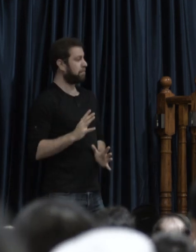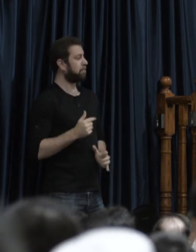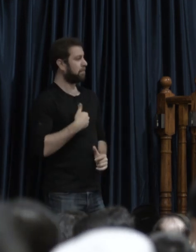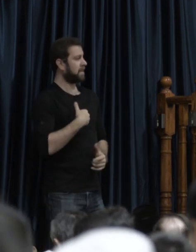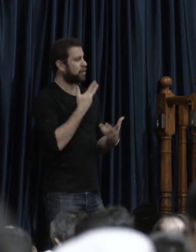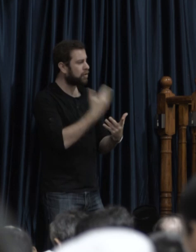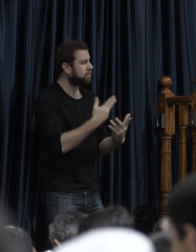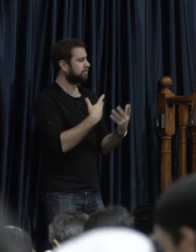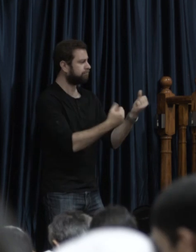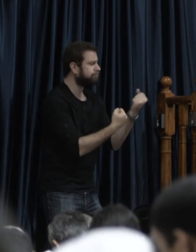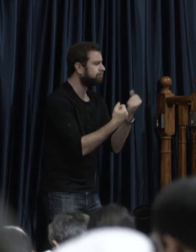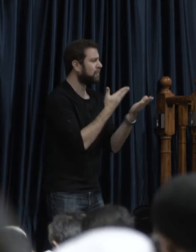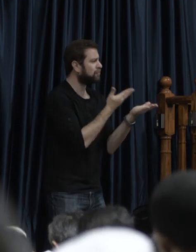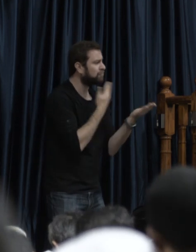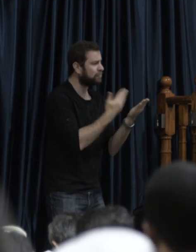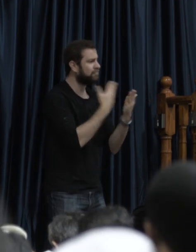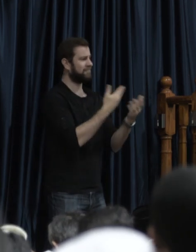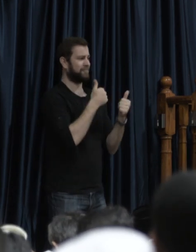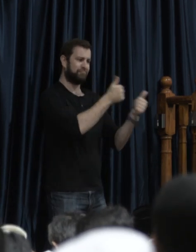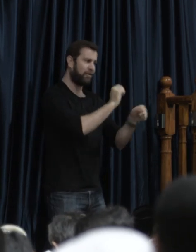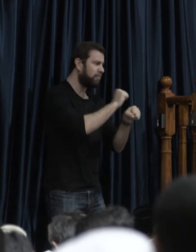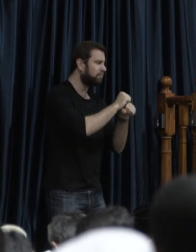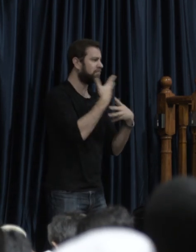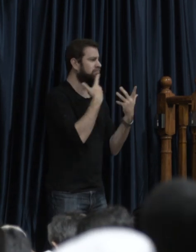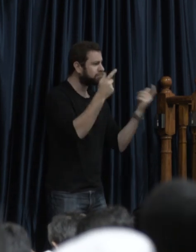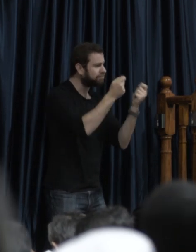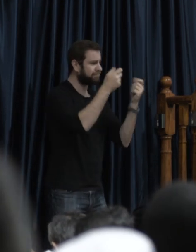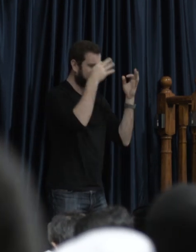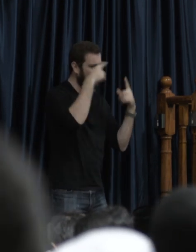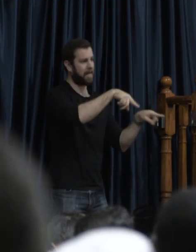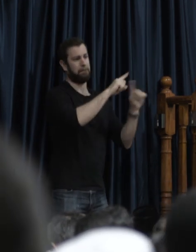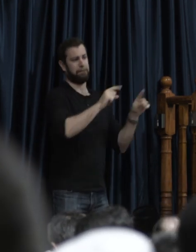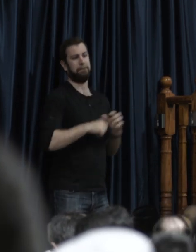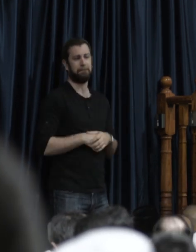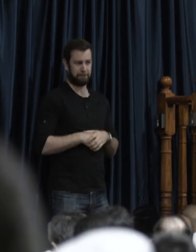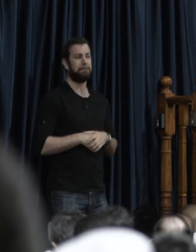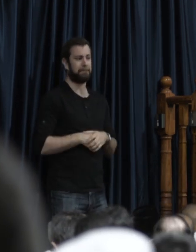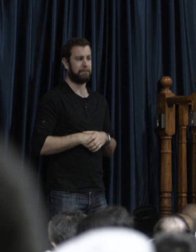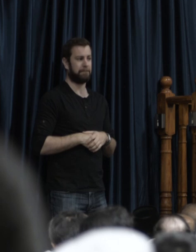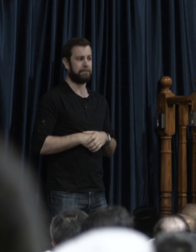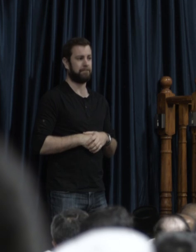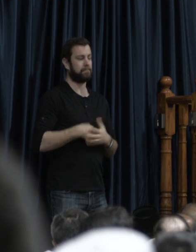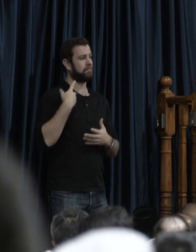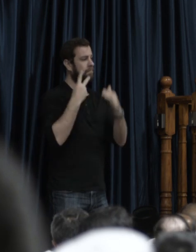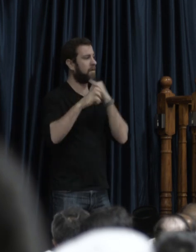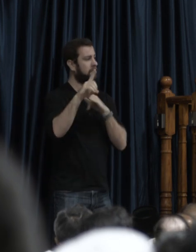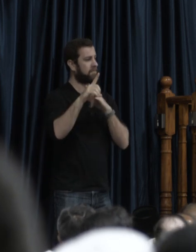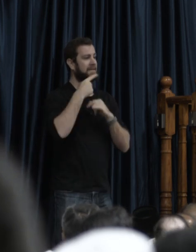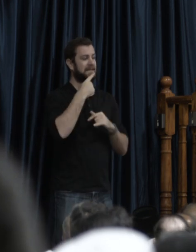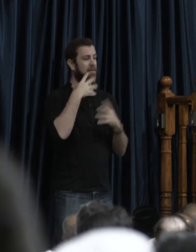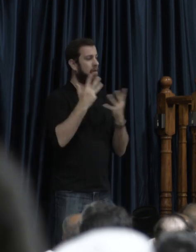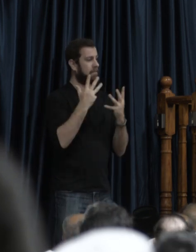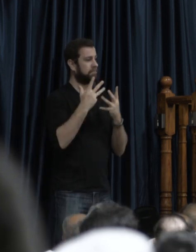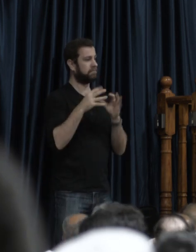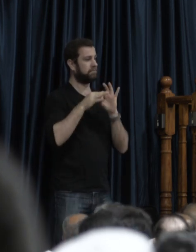them, compliment them, and congratulate them. Abdullah ibn Abbas radiallahu anhu said, Inni la asma'